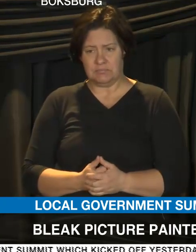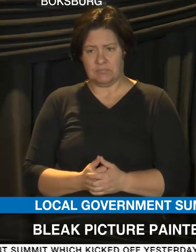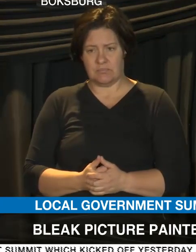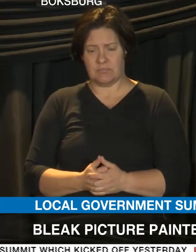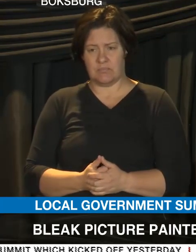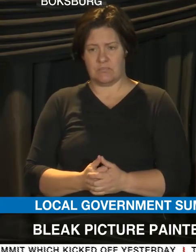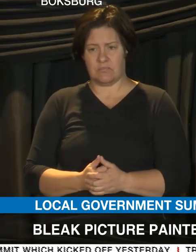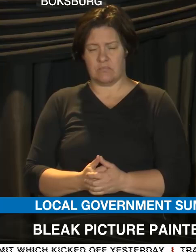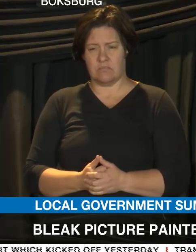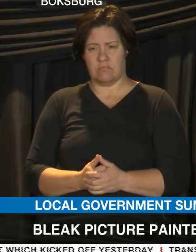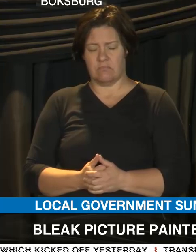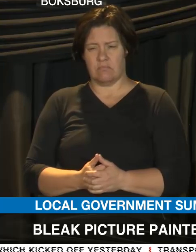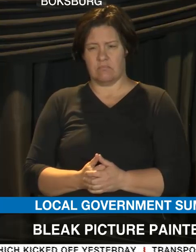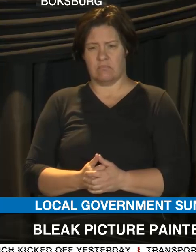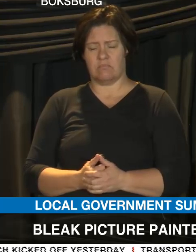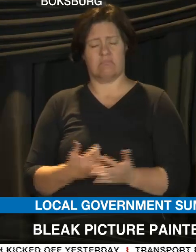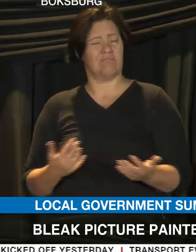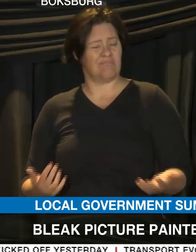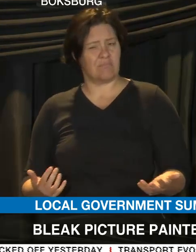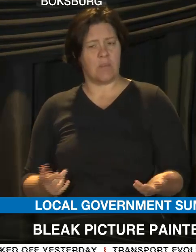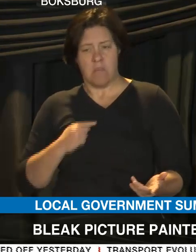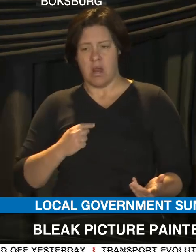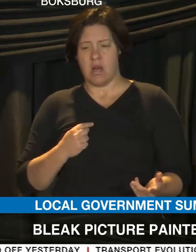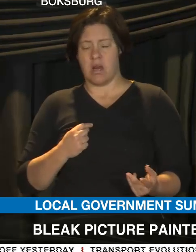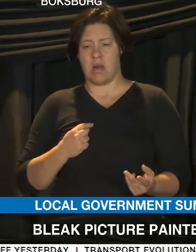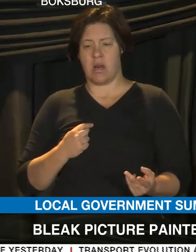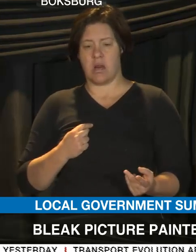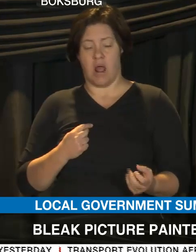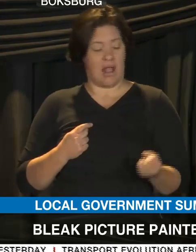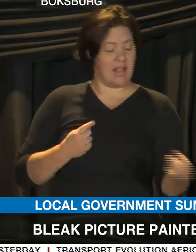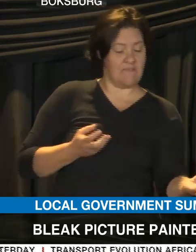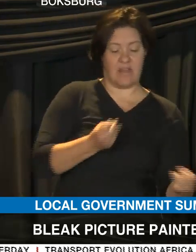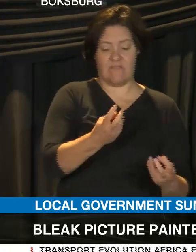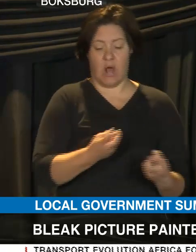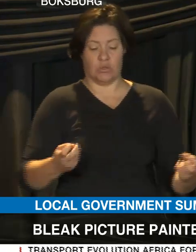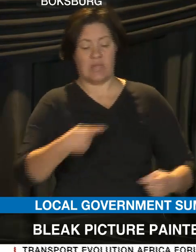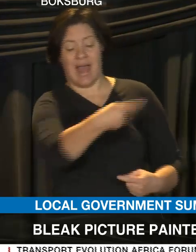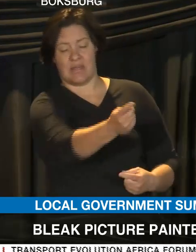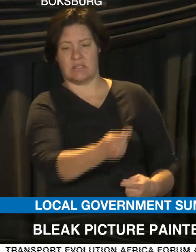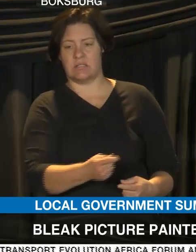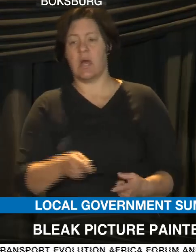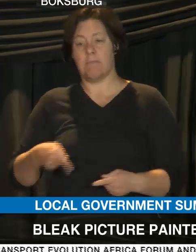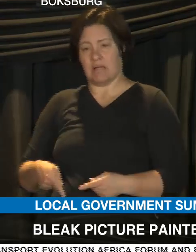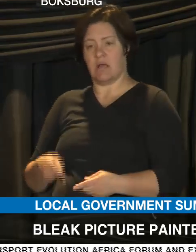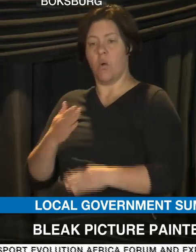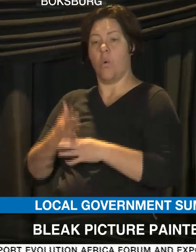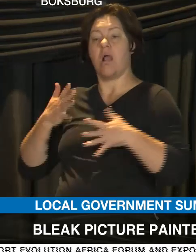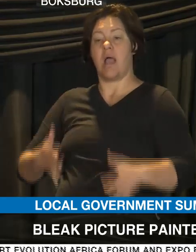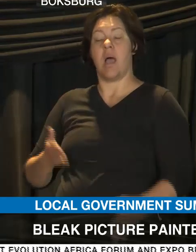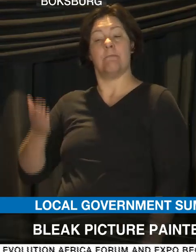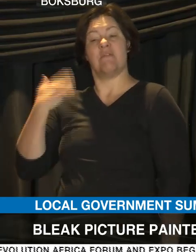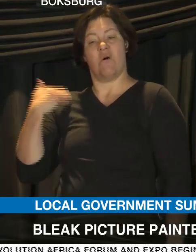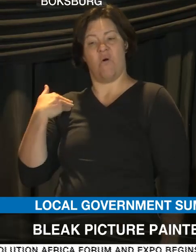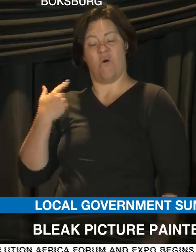And we often find that where everything is outsourced, the municipality still retains the workers who used to